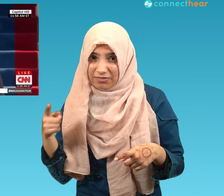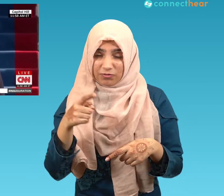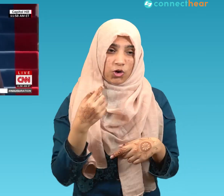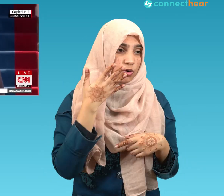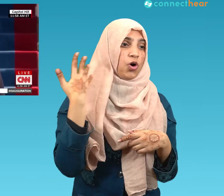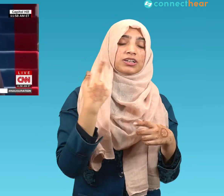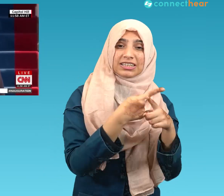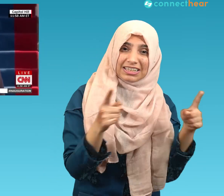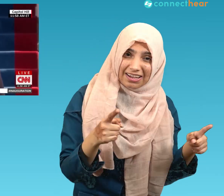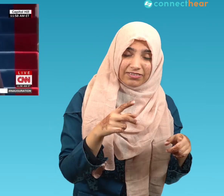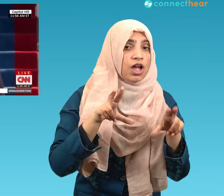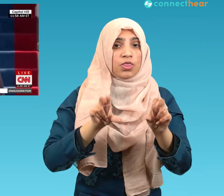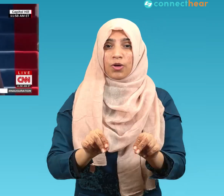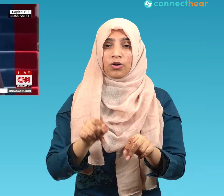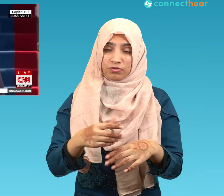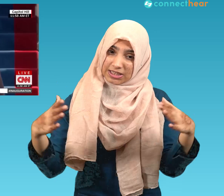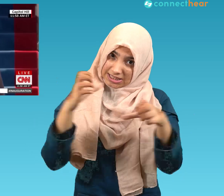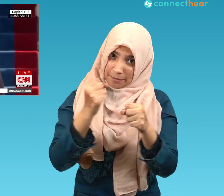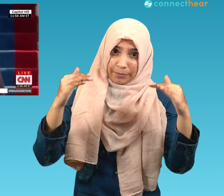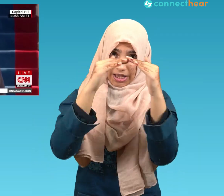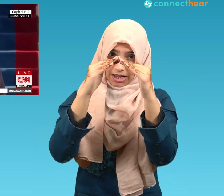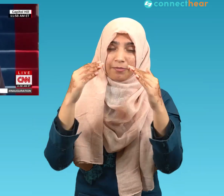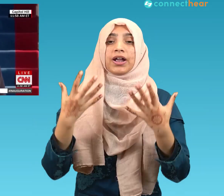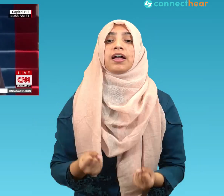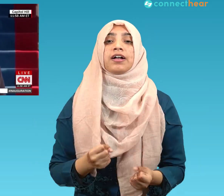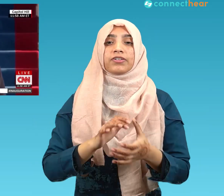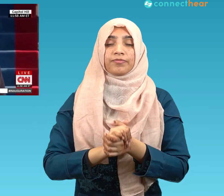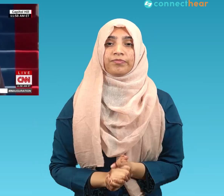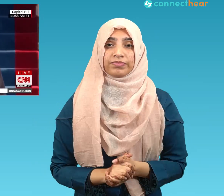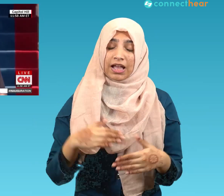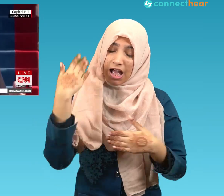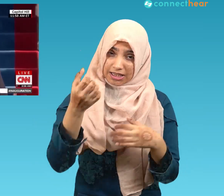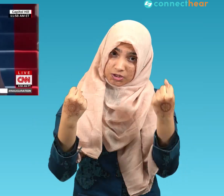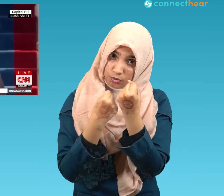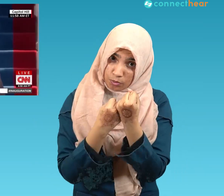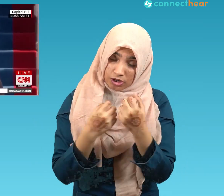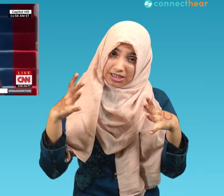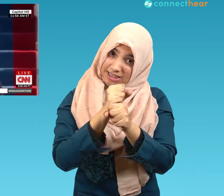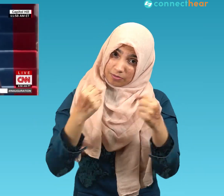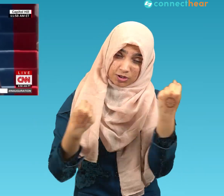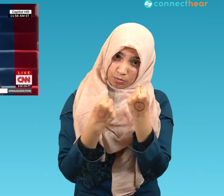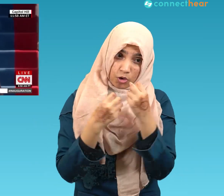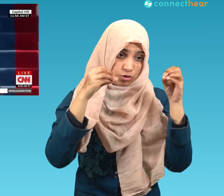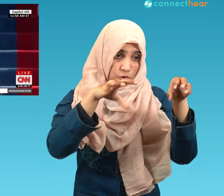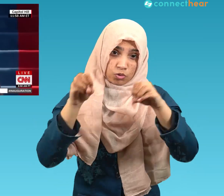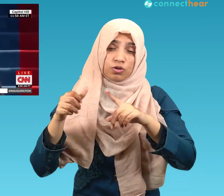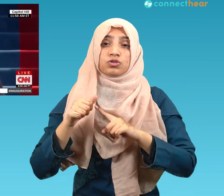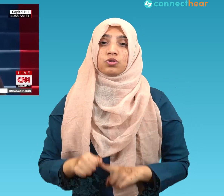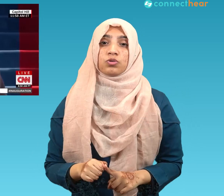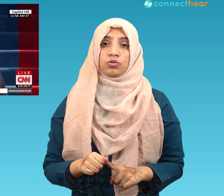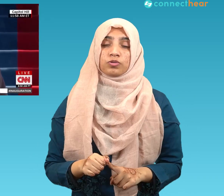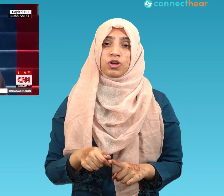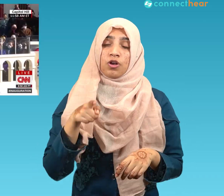demonization have long torn us apart. The battle is perennial, and victory is